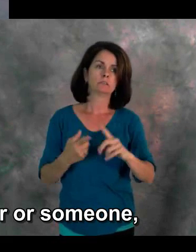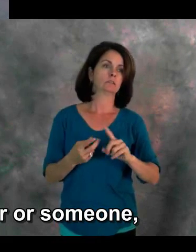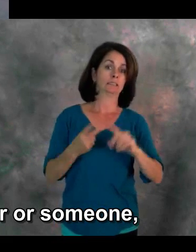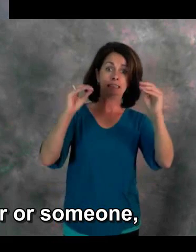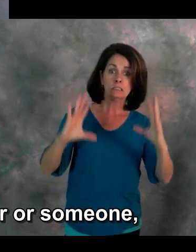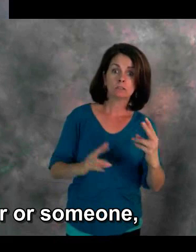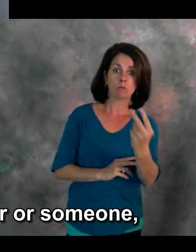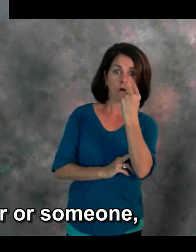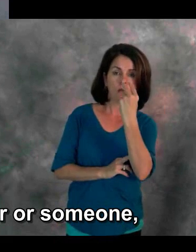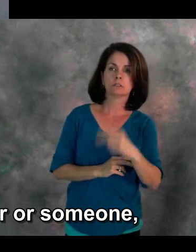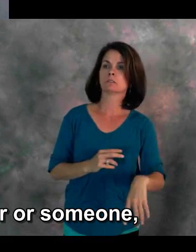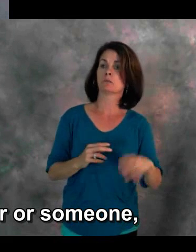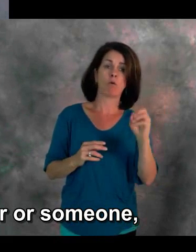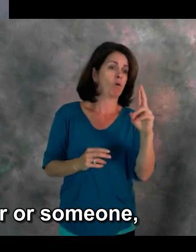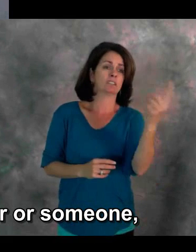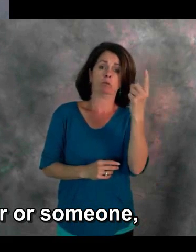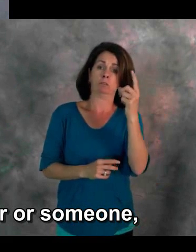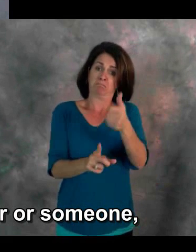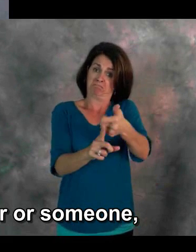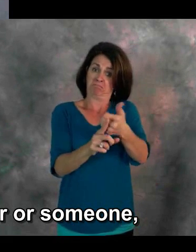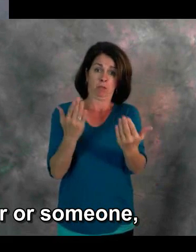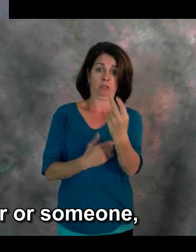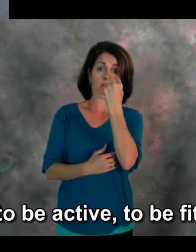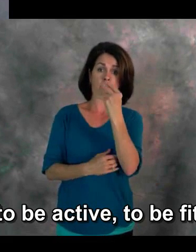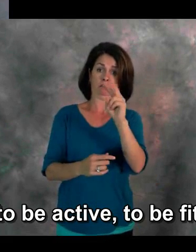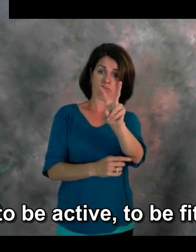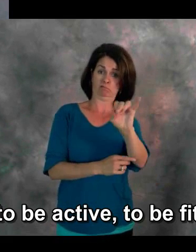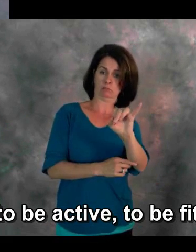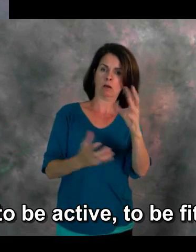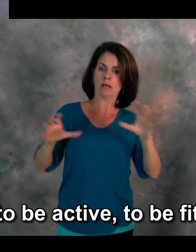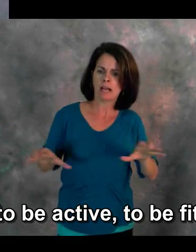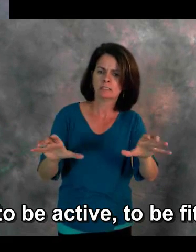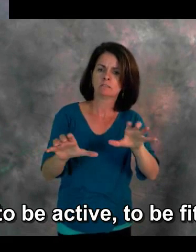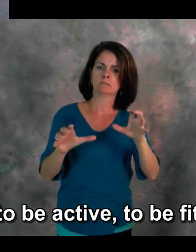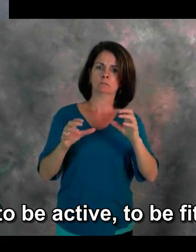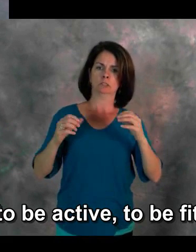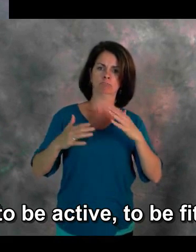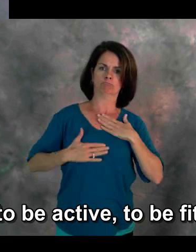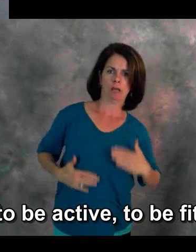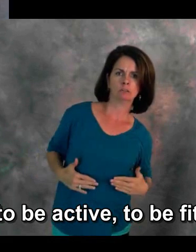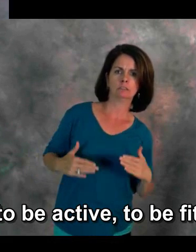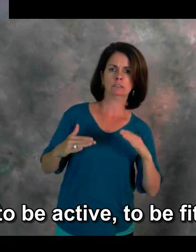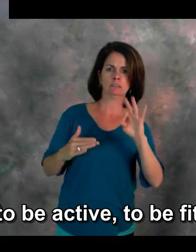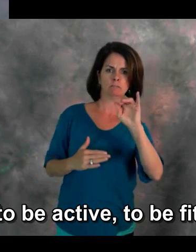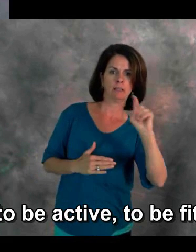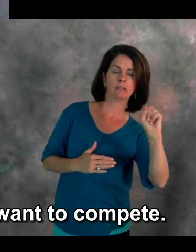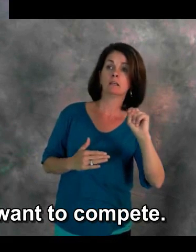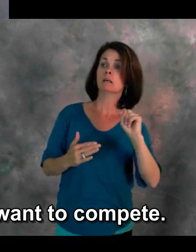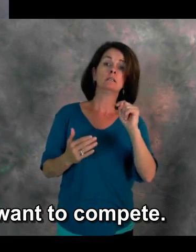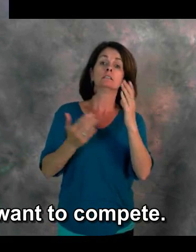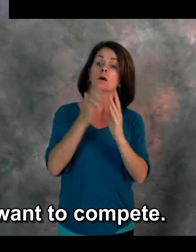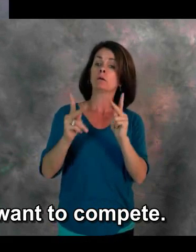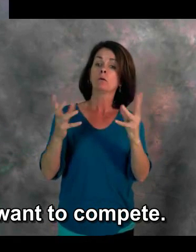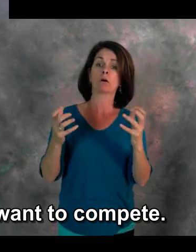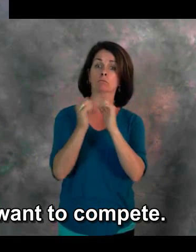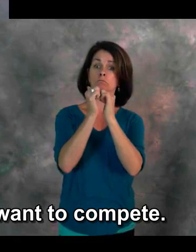a parent, a teacher, or someone who's visually impaired, to be active, to be fit. Some